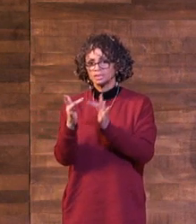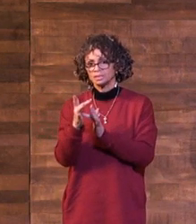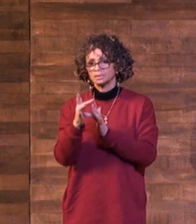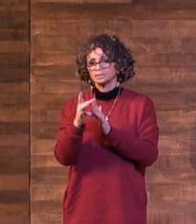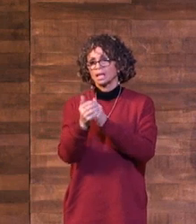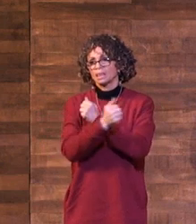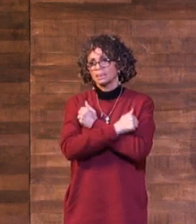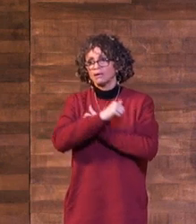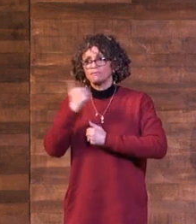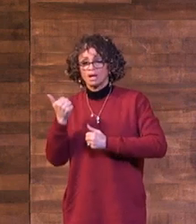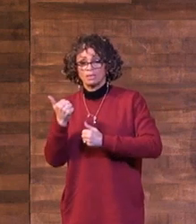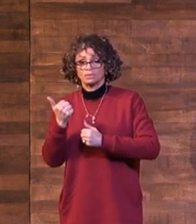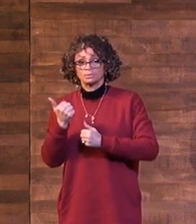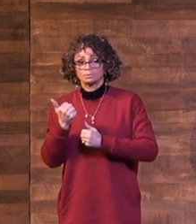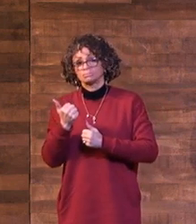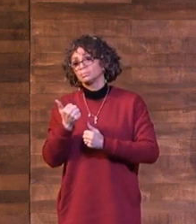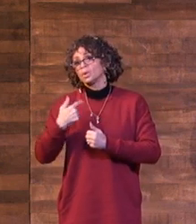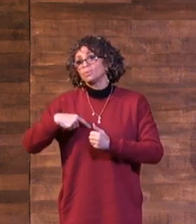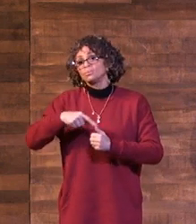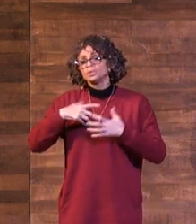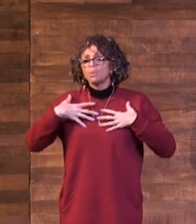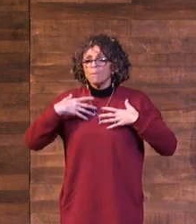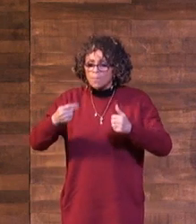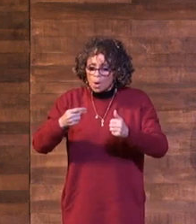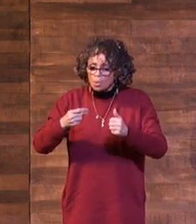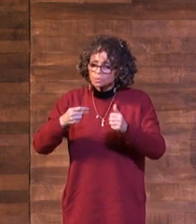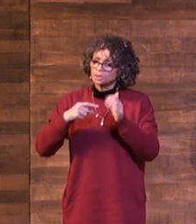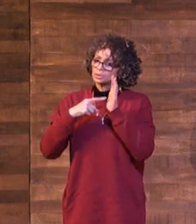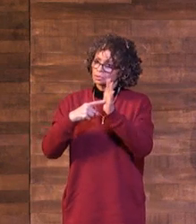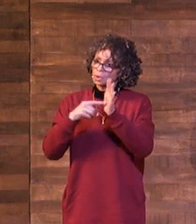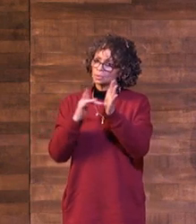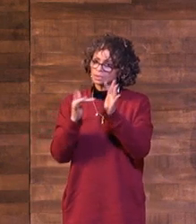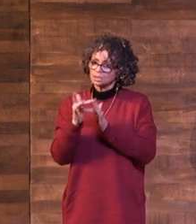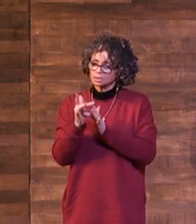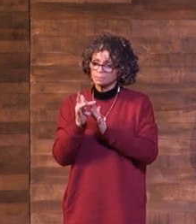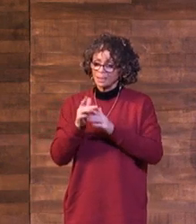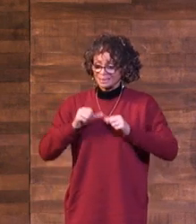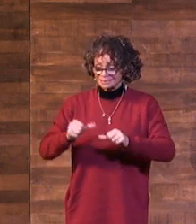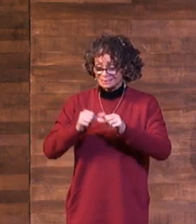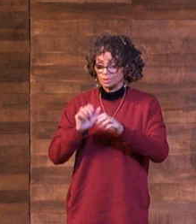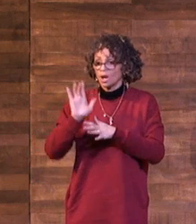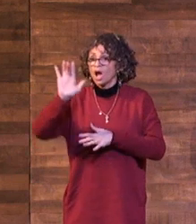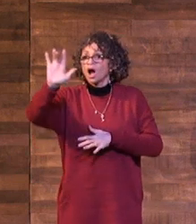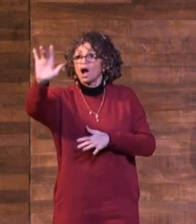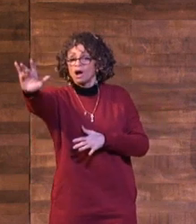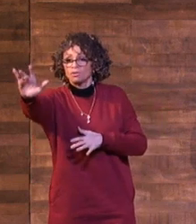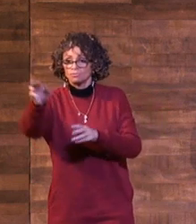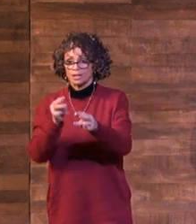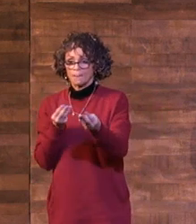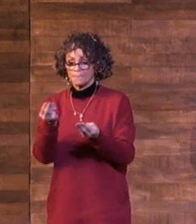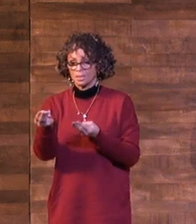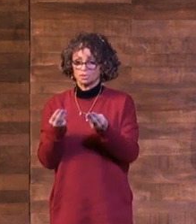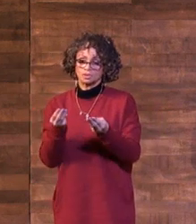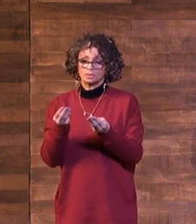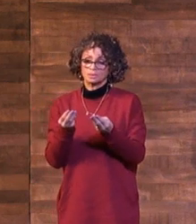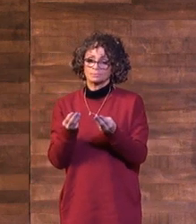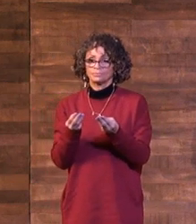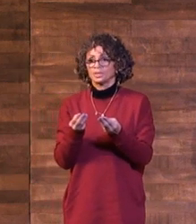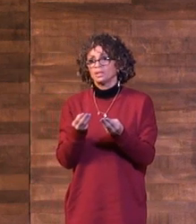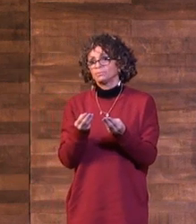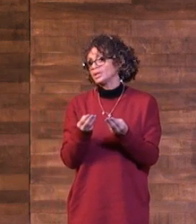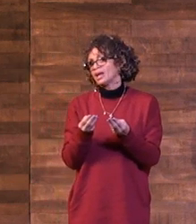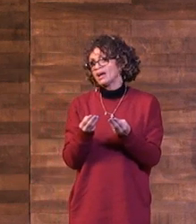going to boldly show Jesus by continuing our outreach ministry activities, including programs like Friend